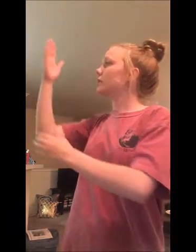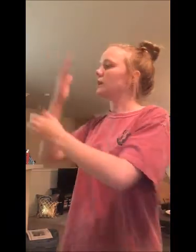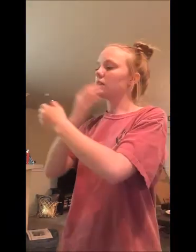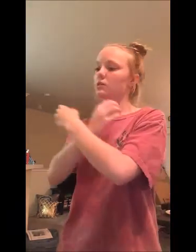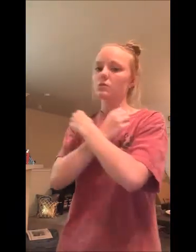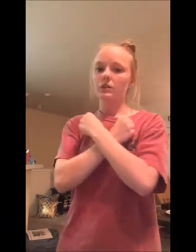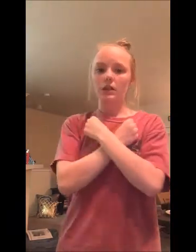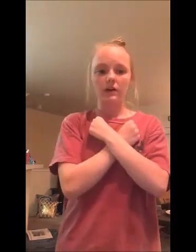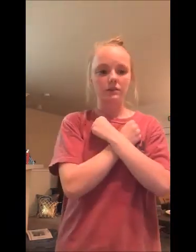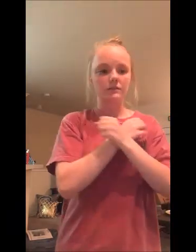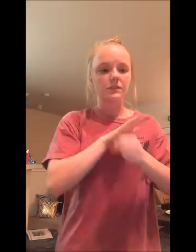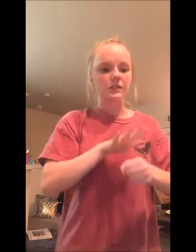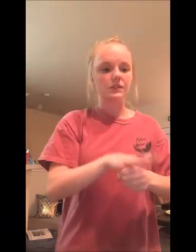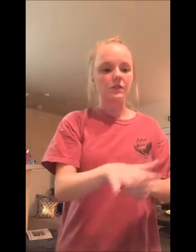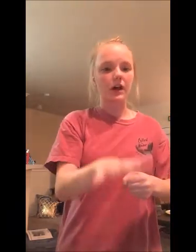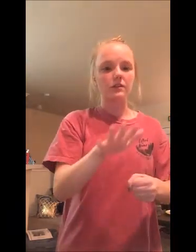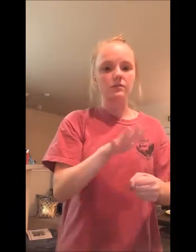Only your love is vital,